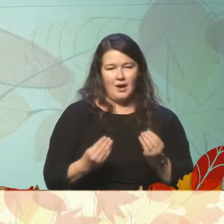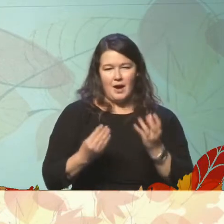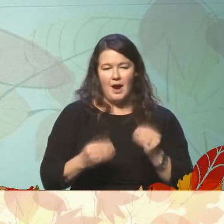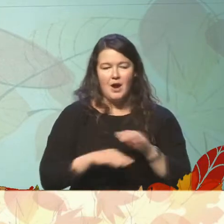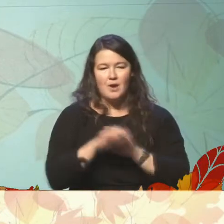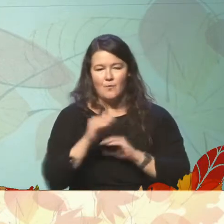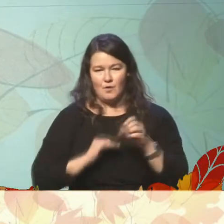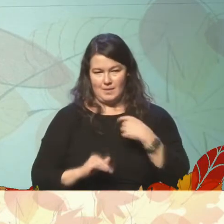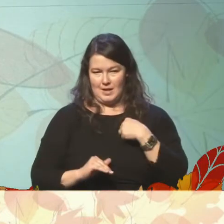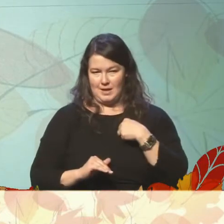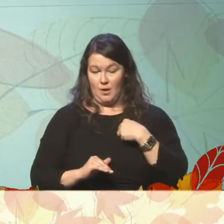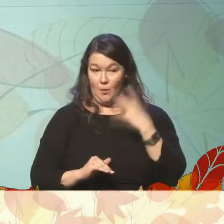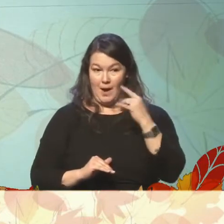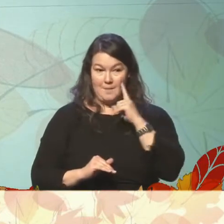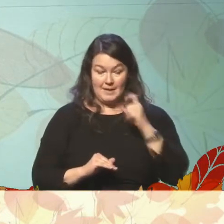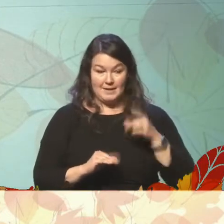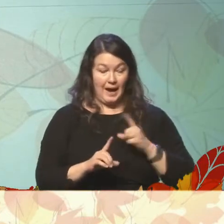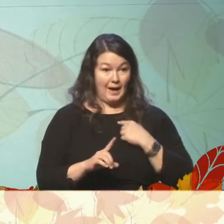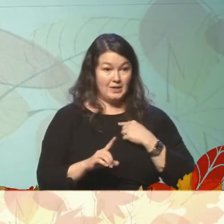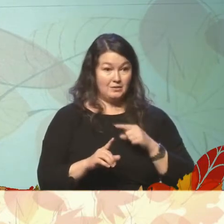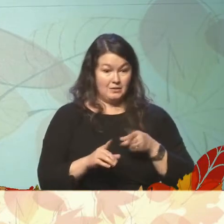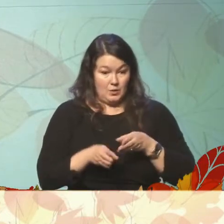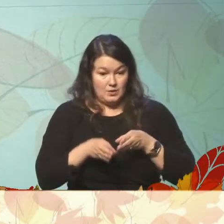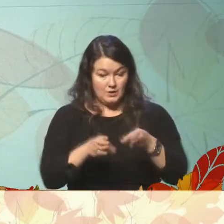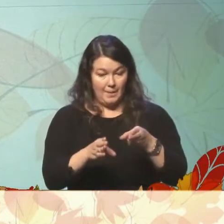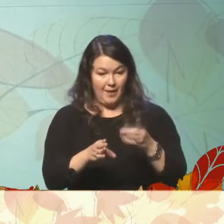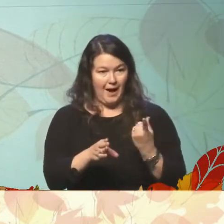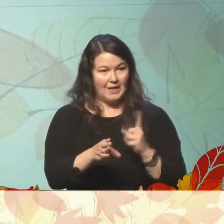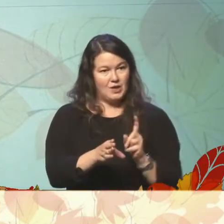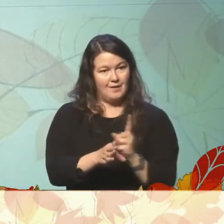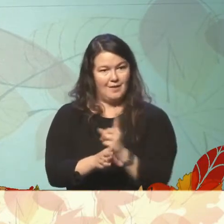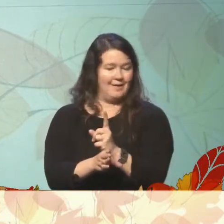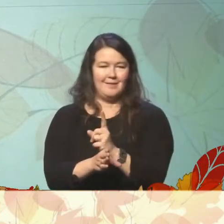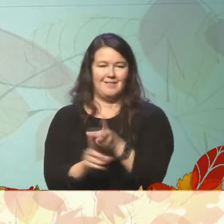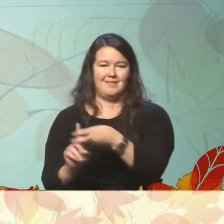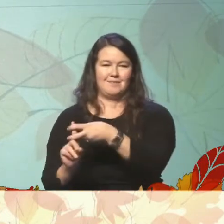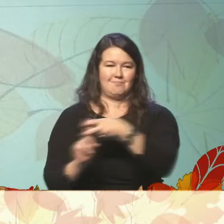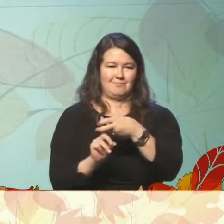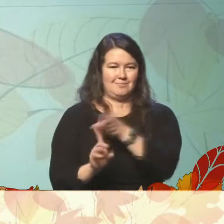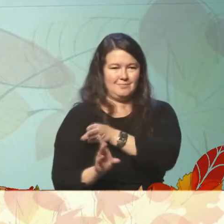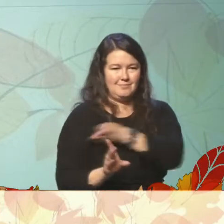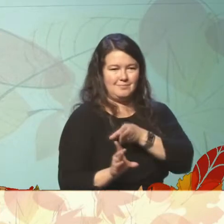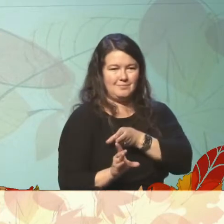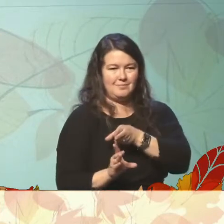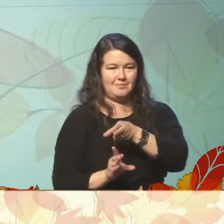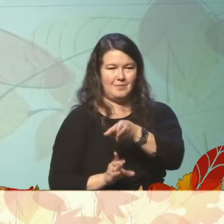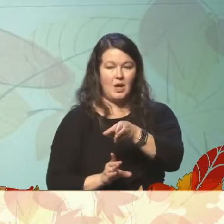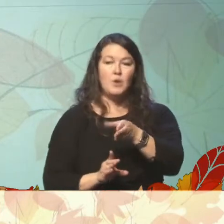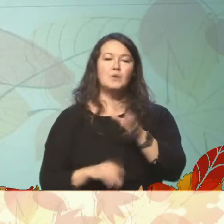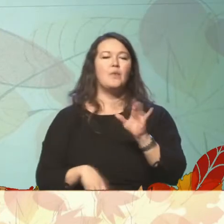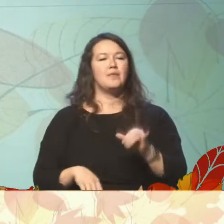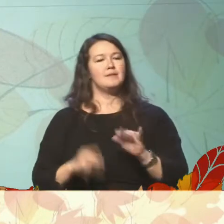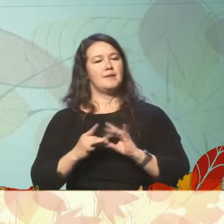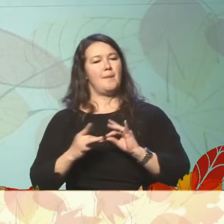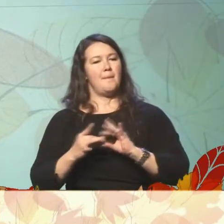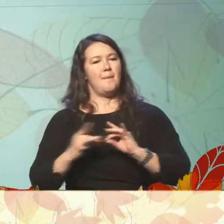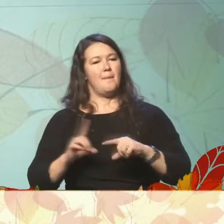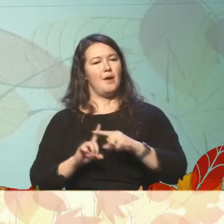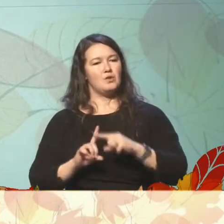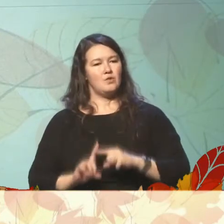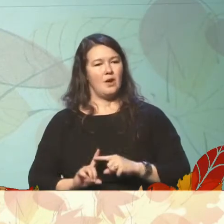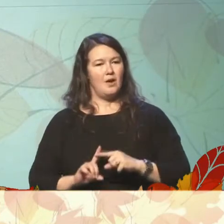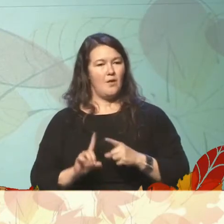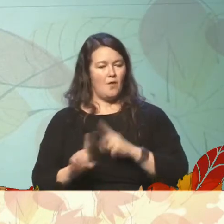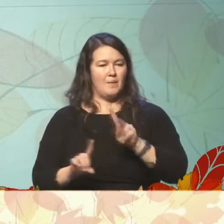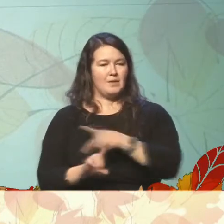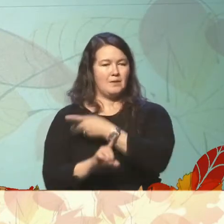to wander off into the darkness, they set me back on this path to walk through. So here's the mantra that I think the psalmist gives us. This